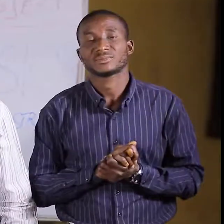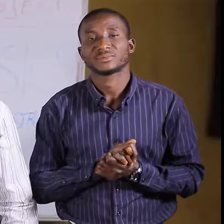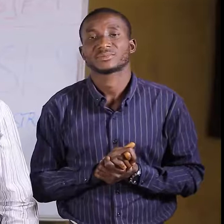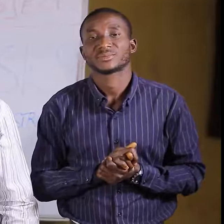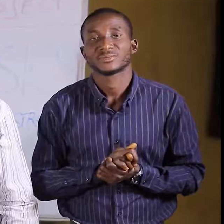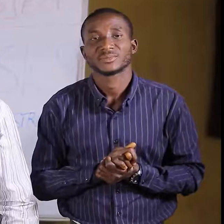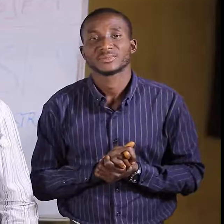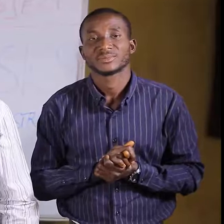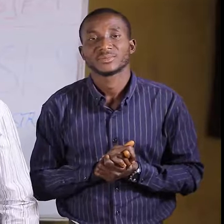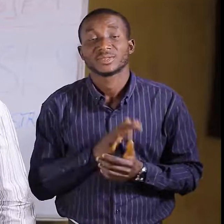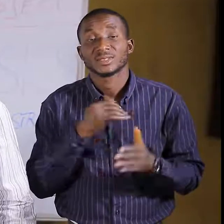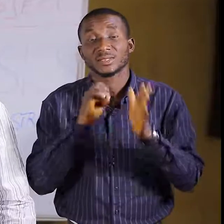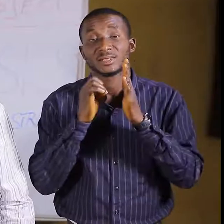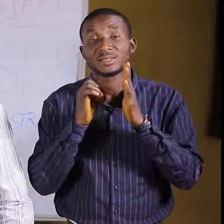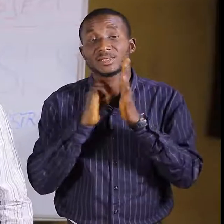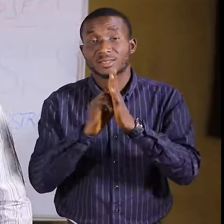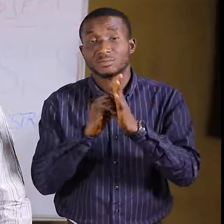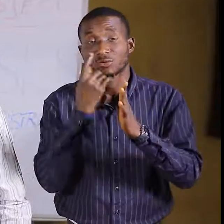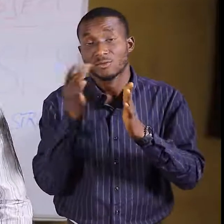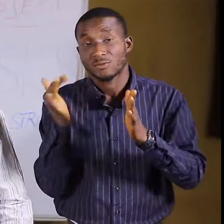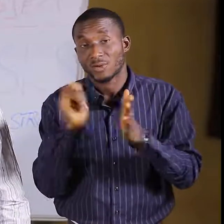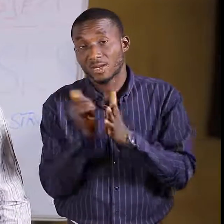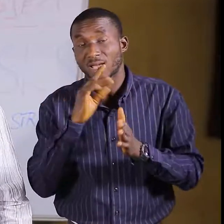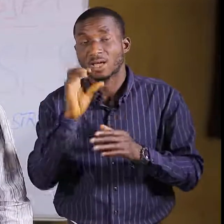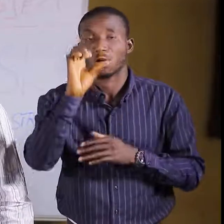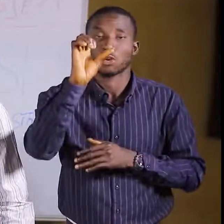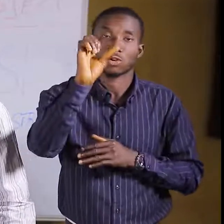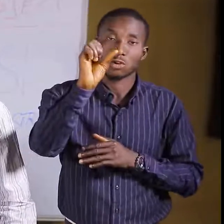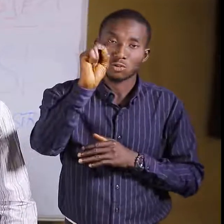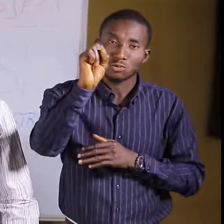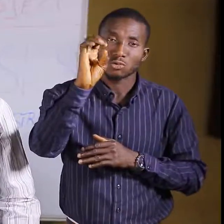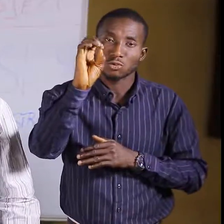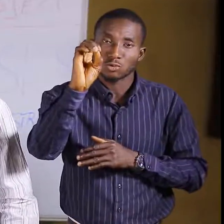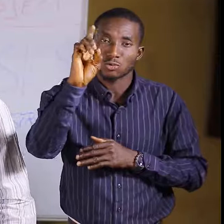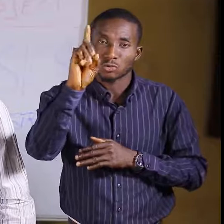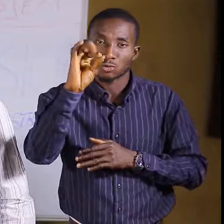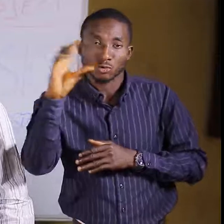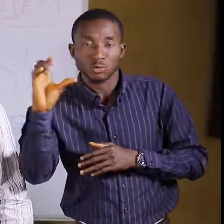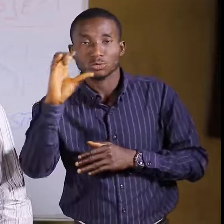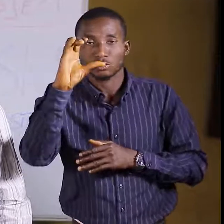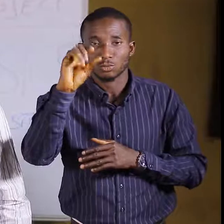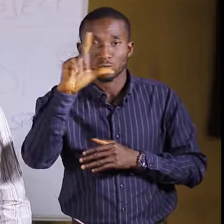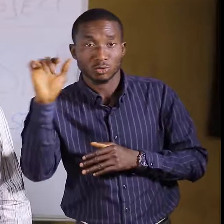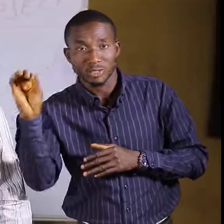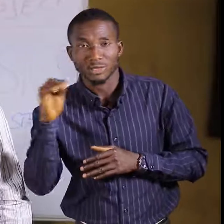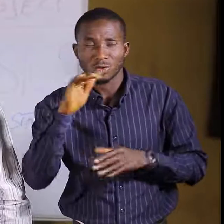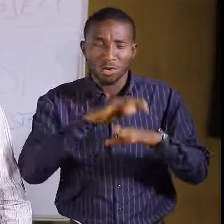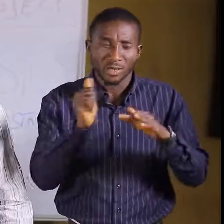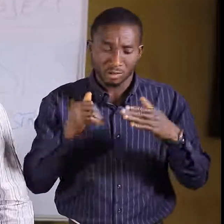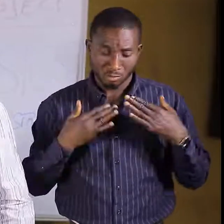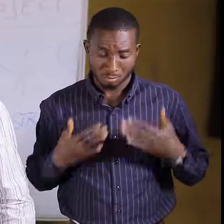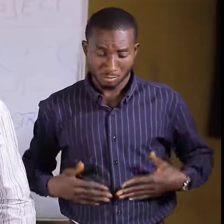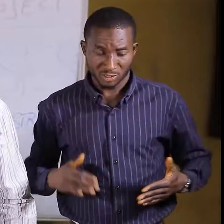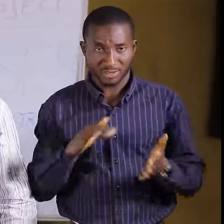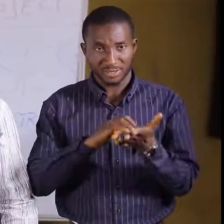corners. An example of such is sodium chloride. On the body center, in addition to